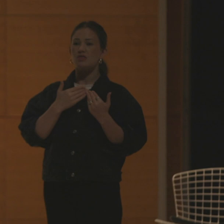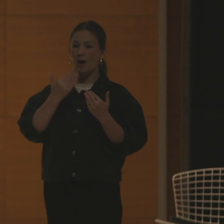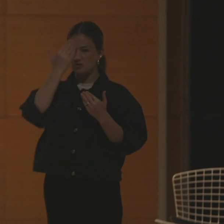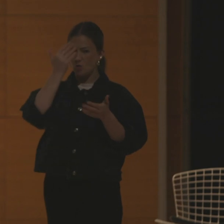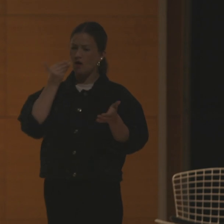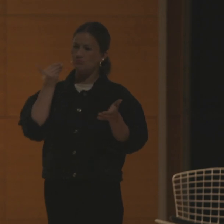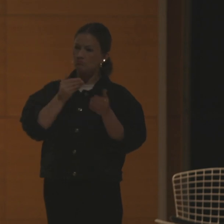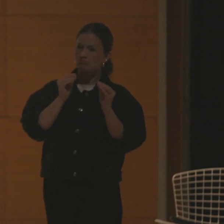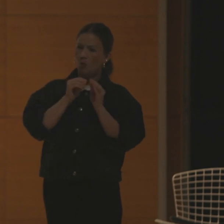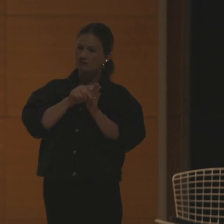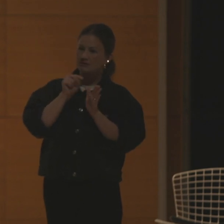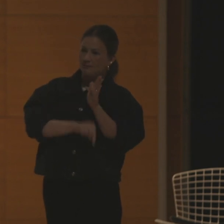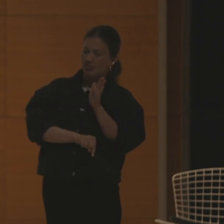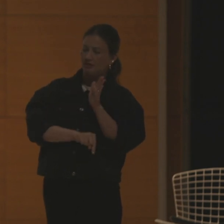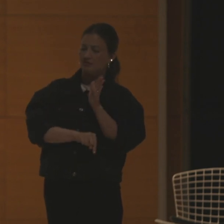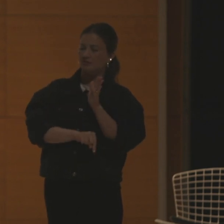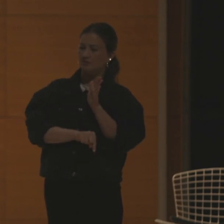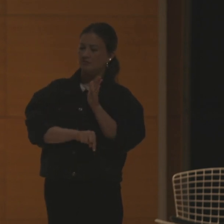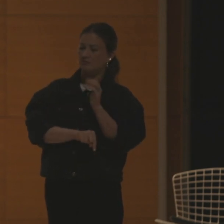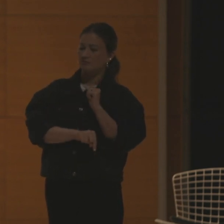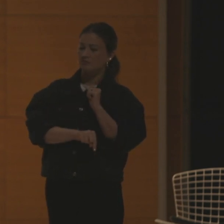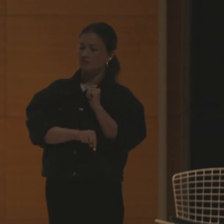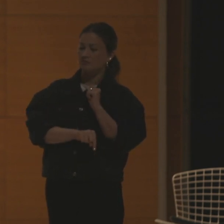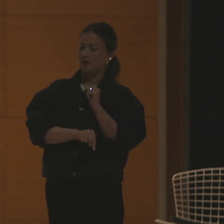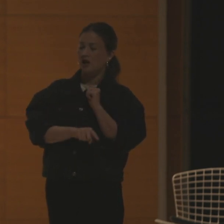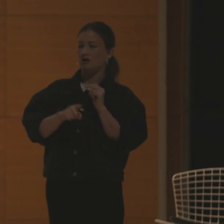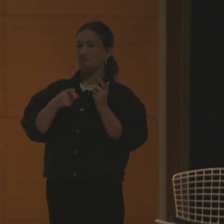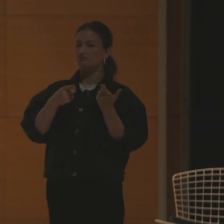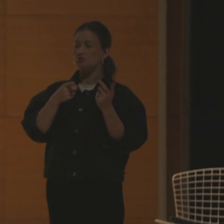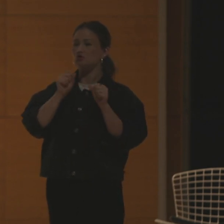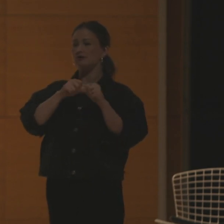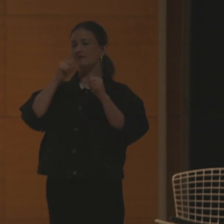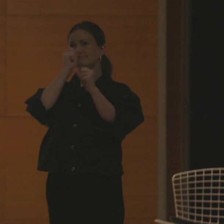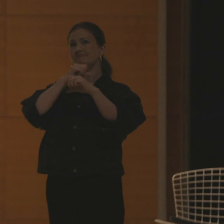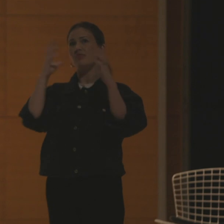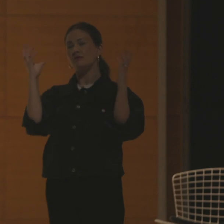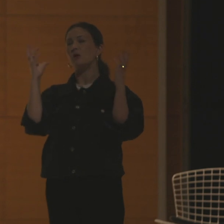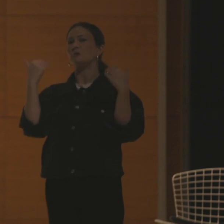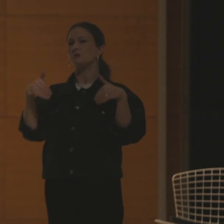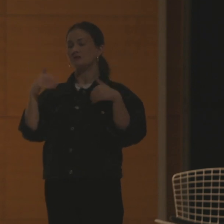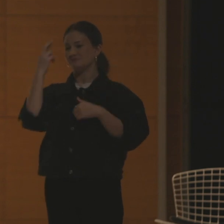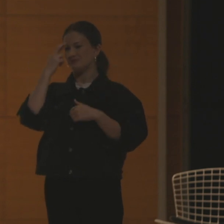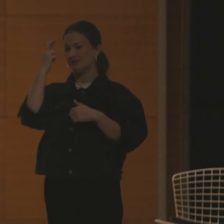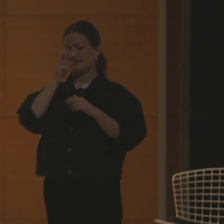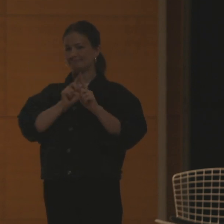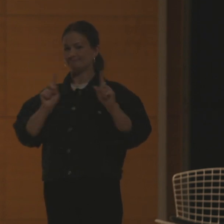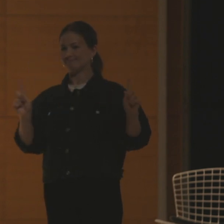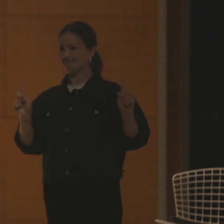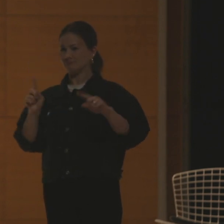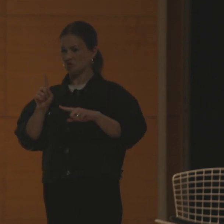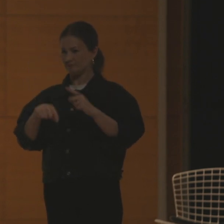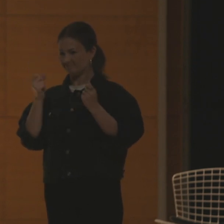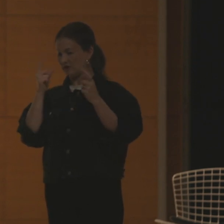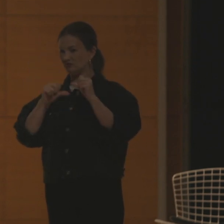you beheld the wind, the more closely you beheld the wild, unbreachable distance that would keep you from perfect understanding."